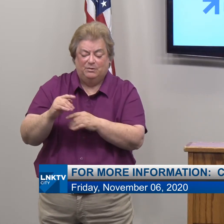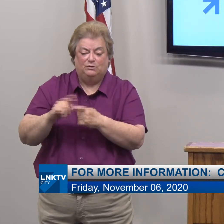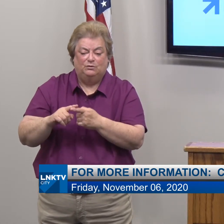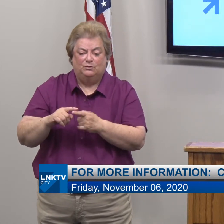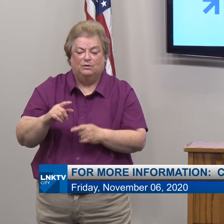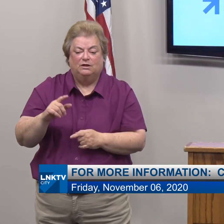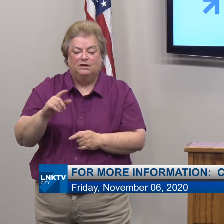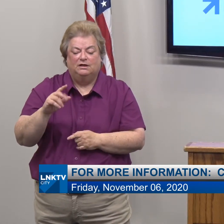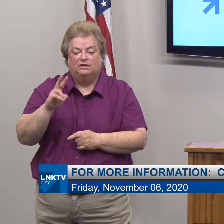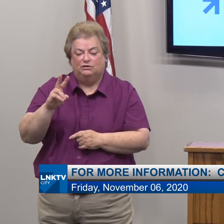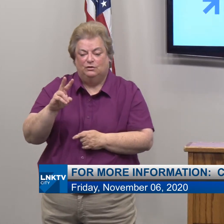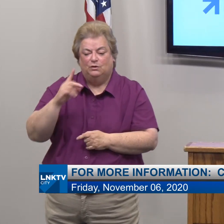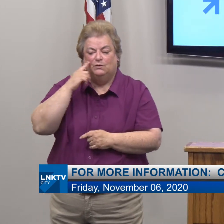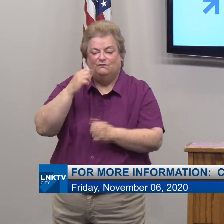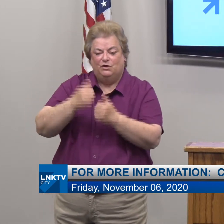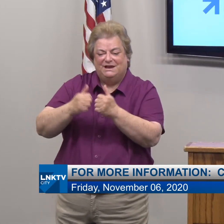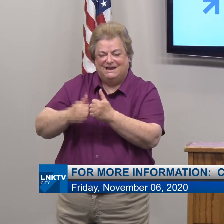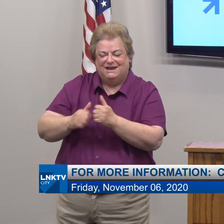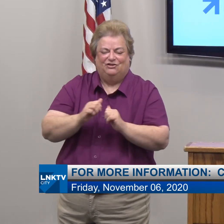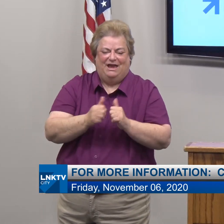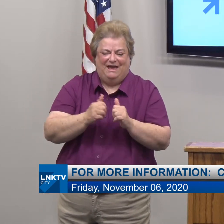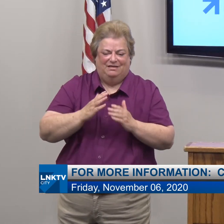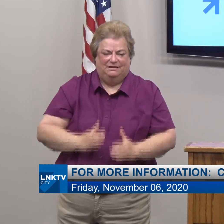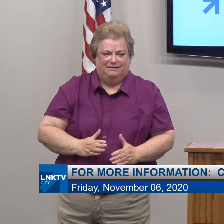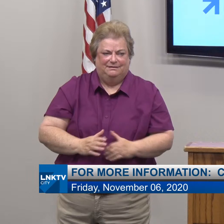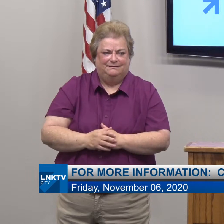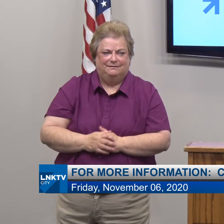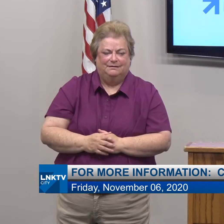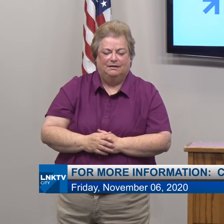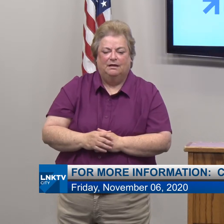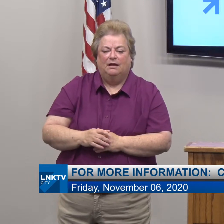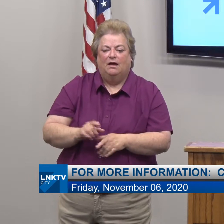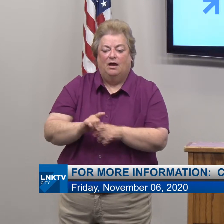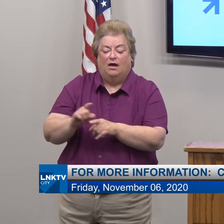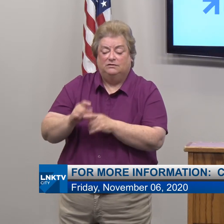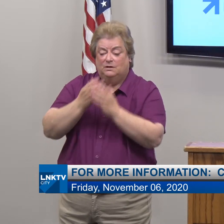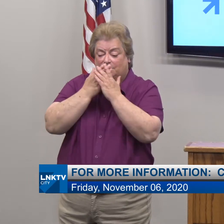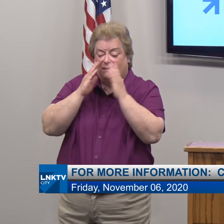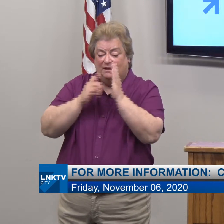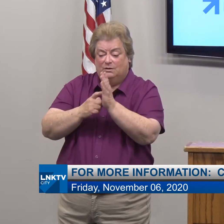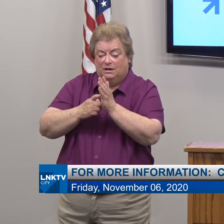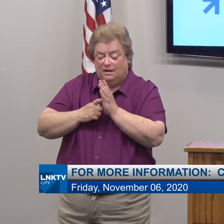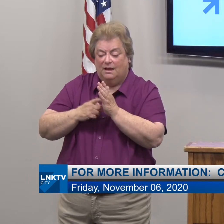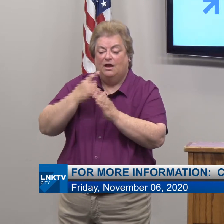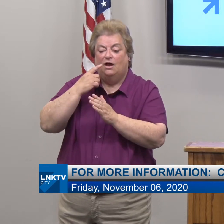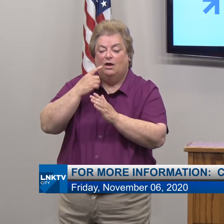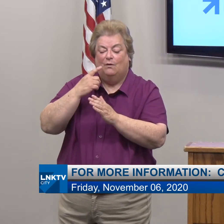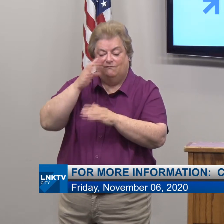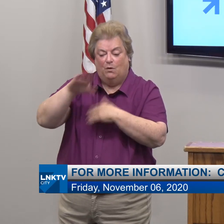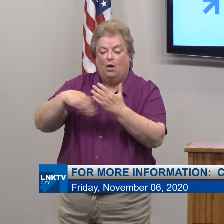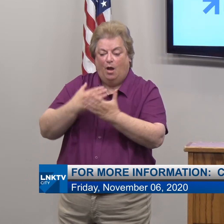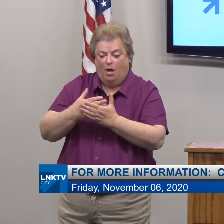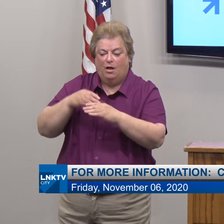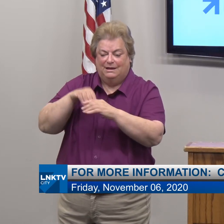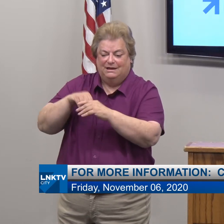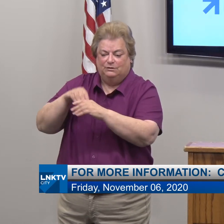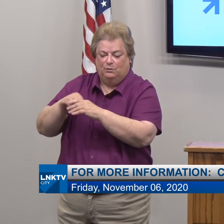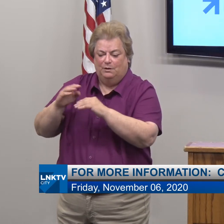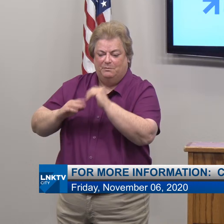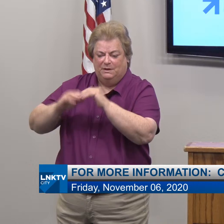more than 2 per athlete. Also, the mask mandate now applies to all indoor buildings except